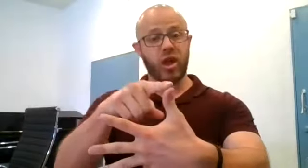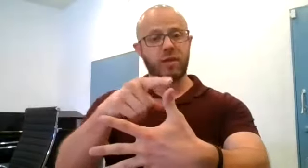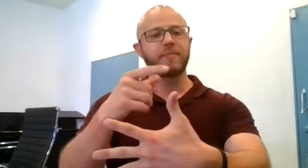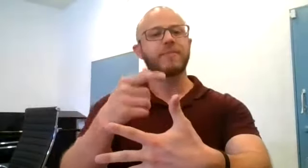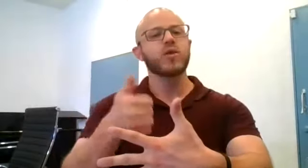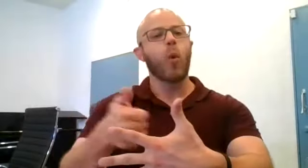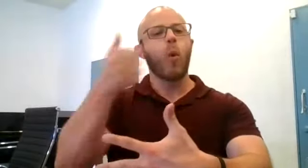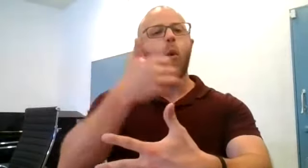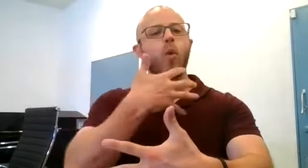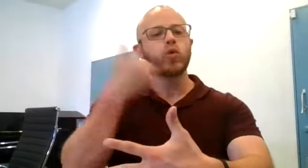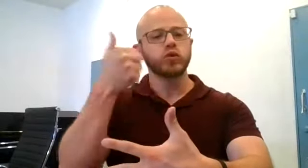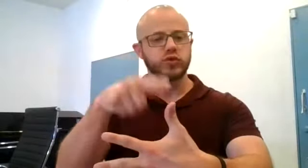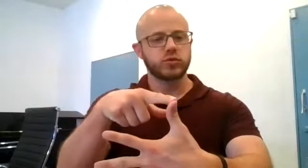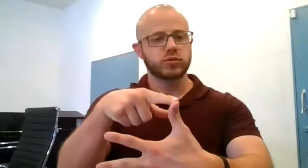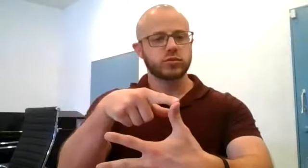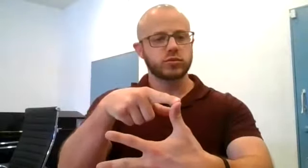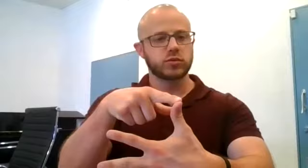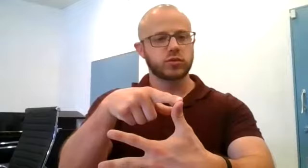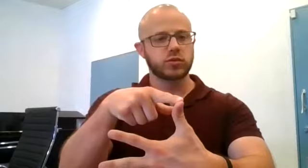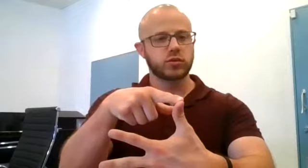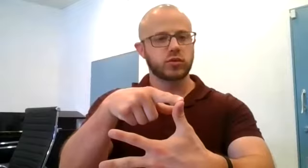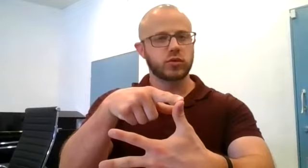the thumb tends to be the oldest child.